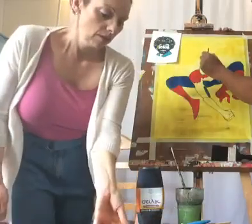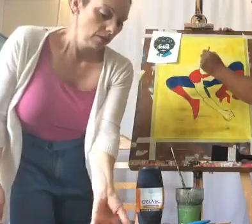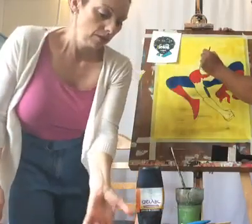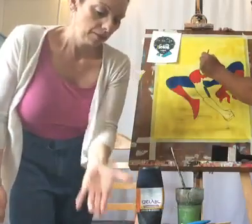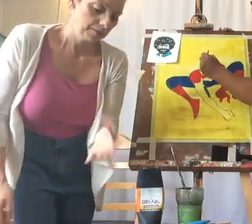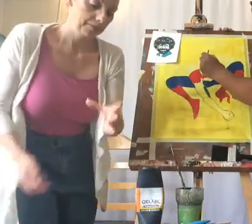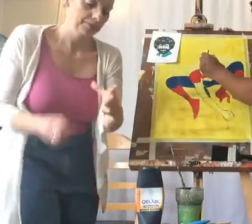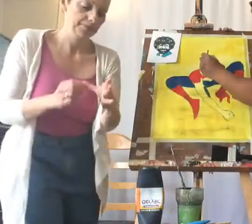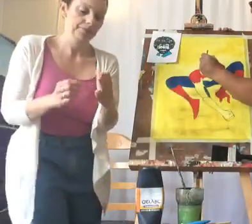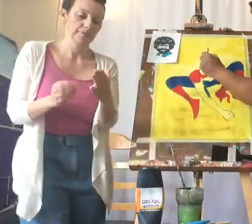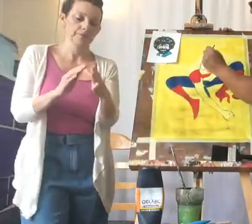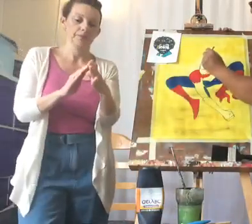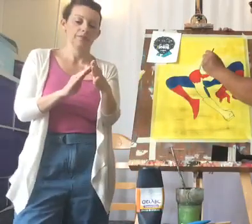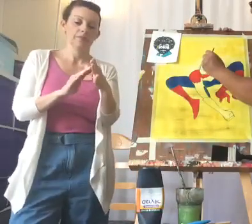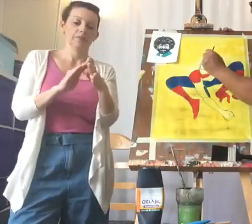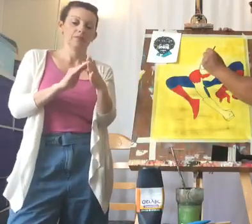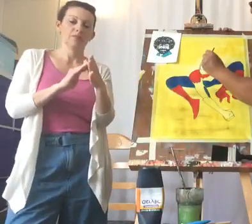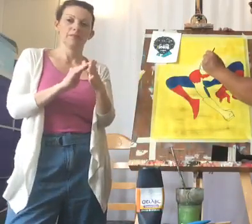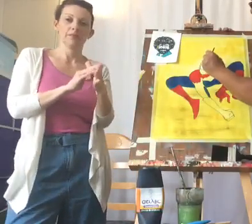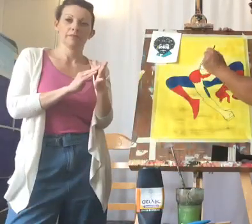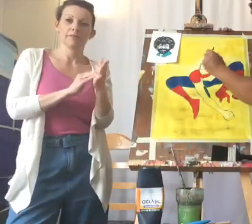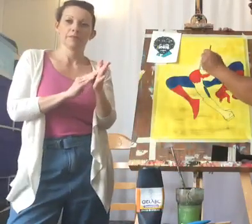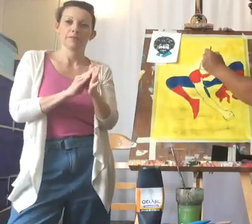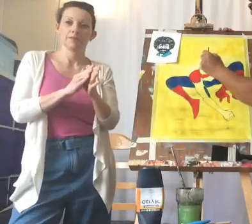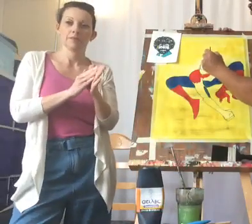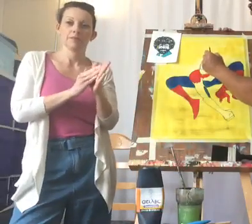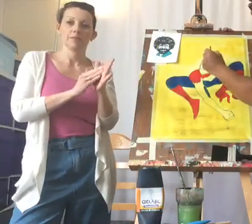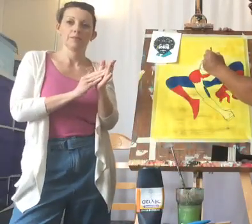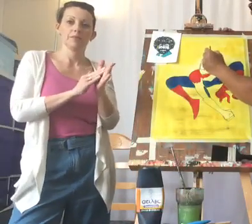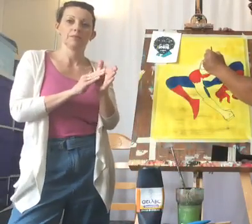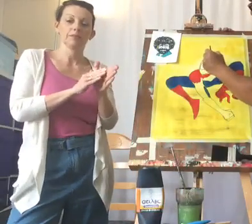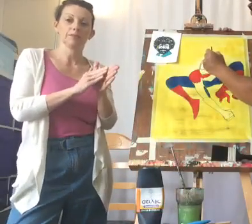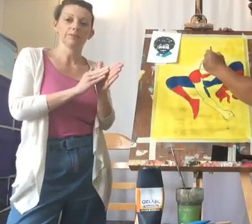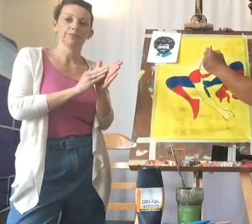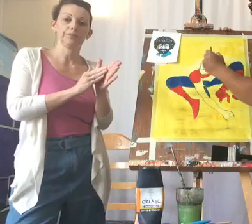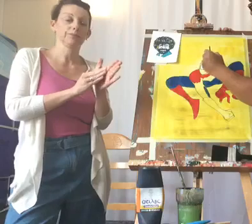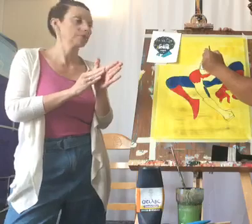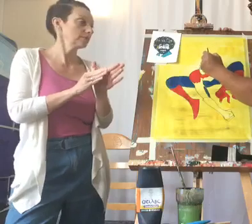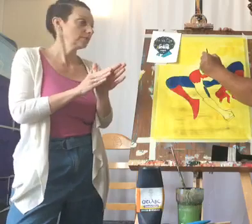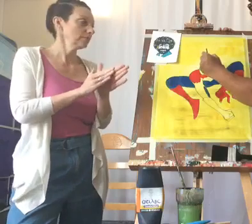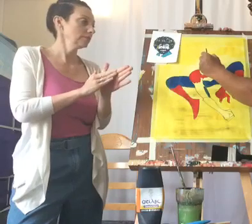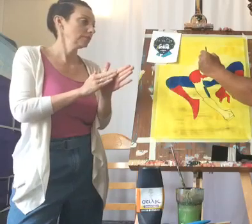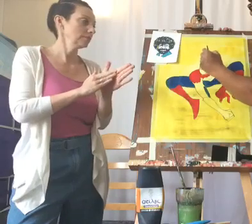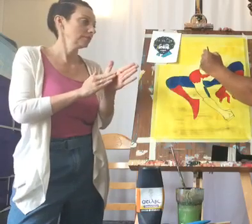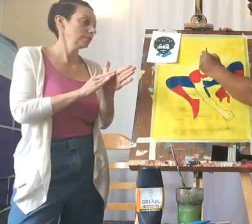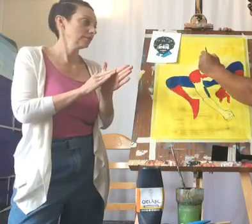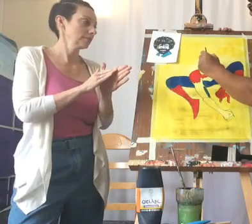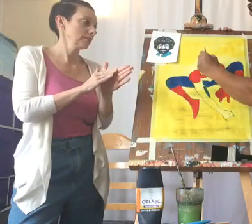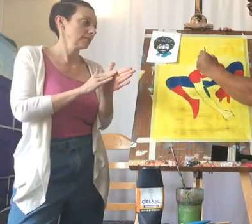No, because I just want to do this bit because that's where I'm going to start.